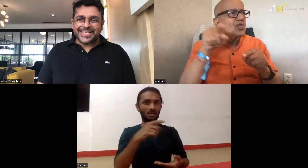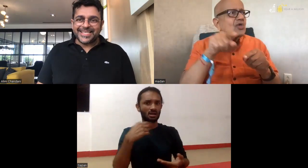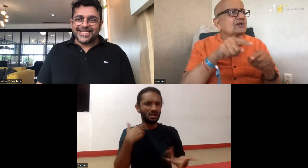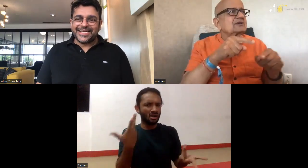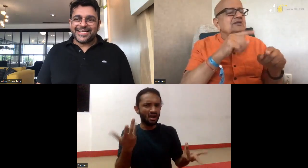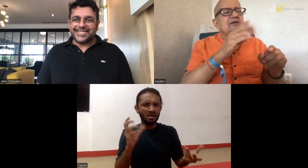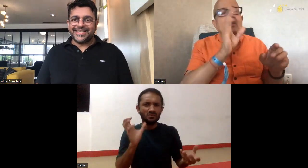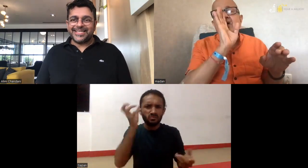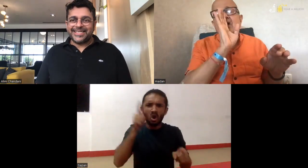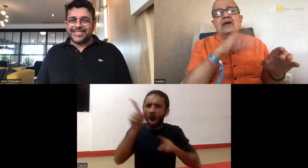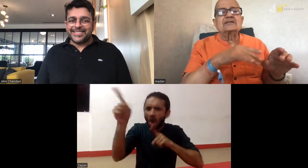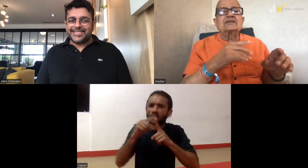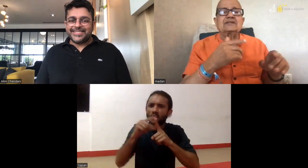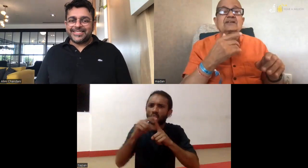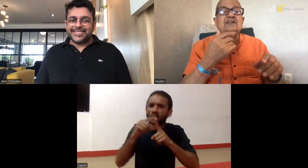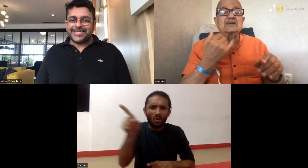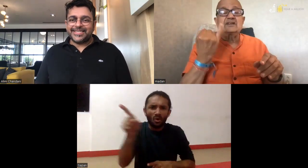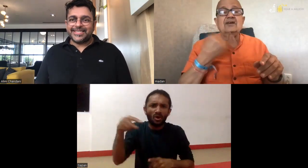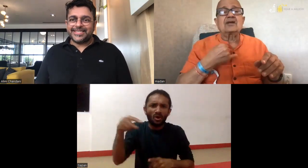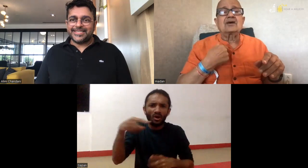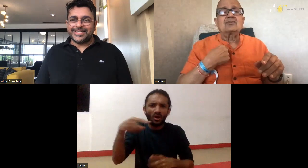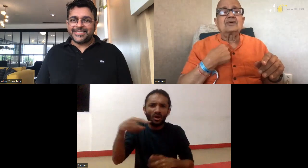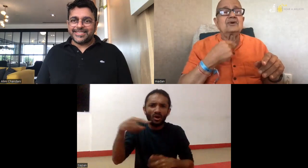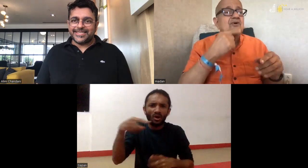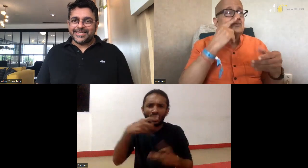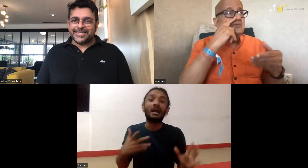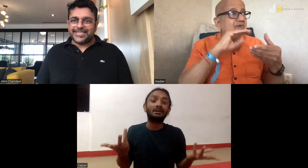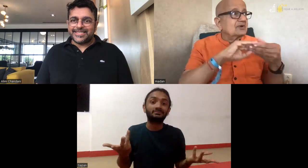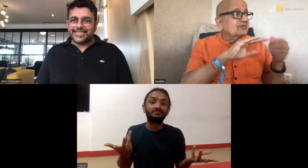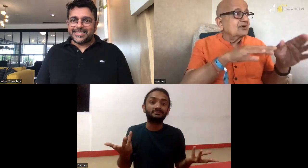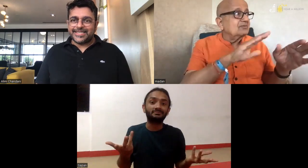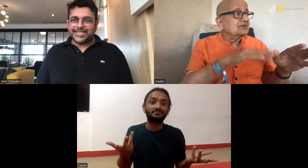Bilal also, and we can have a good connection.